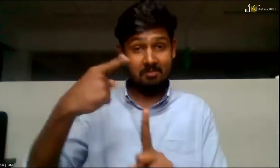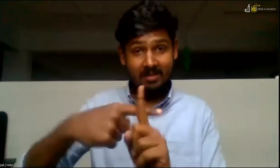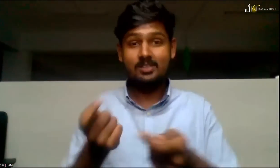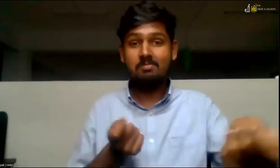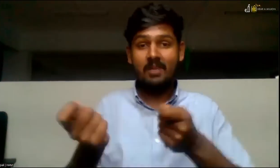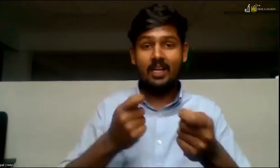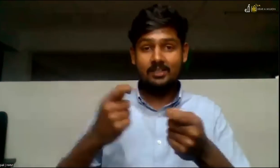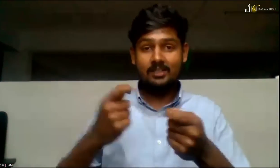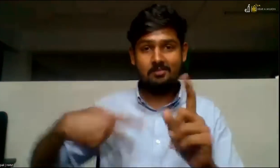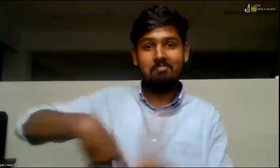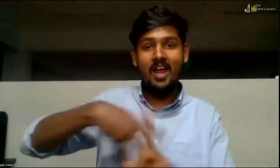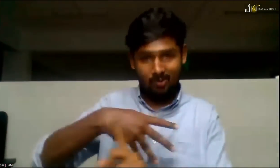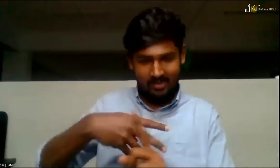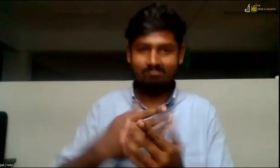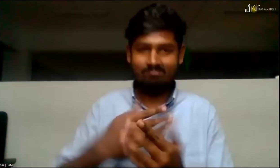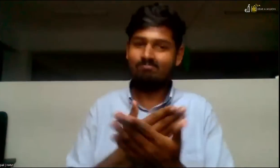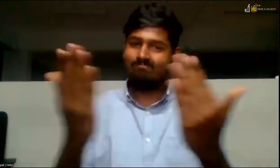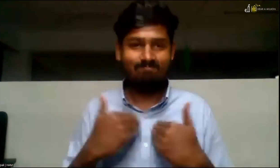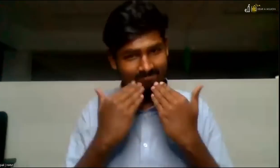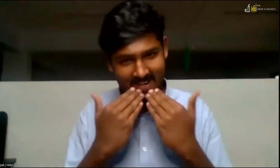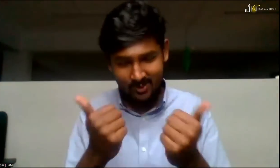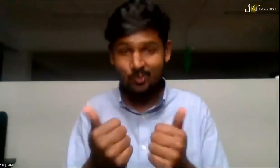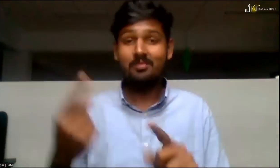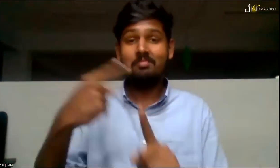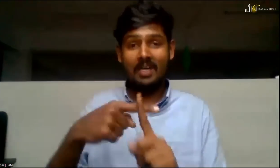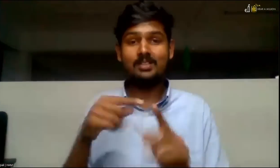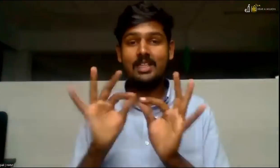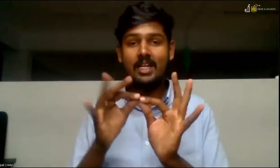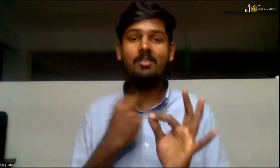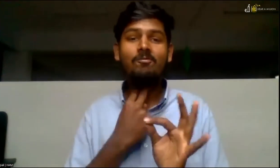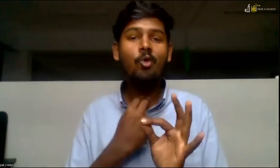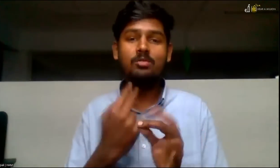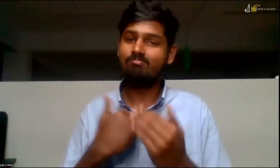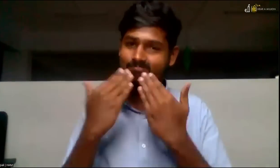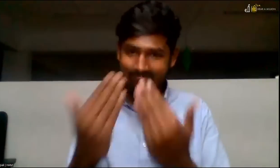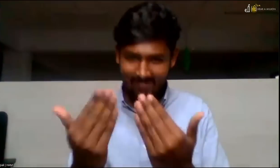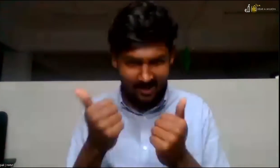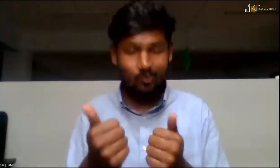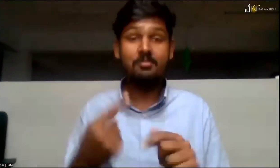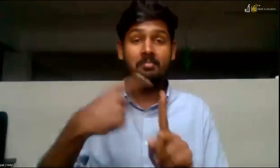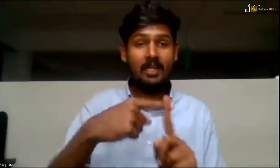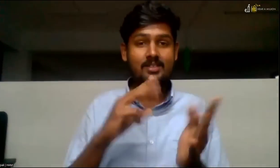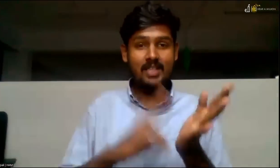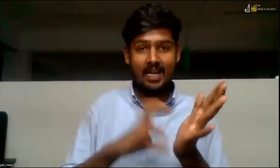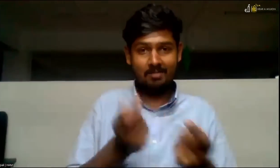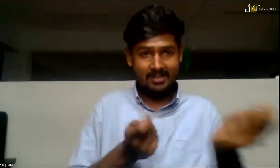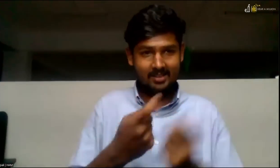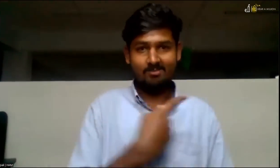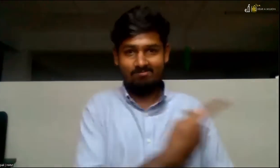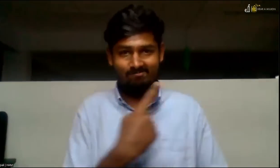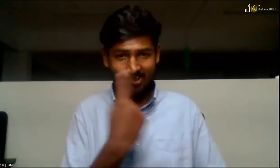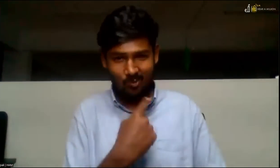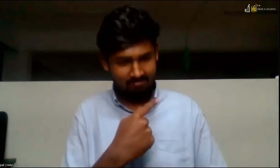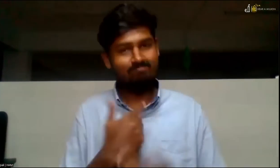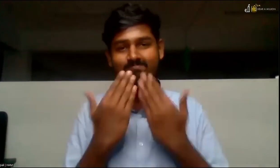them. Thank you so much. And also the management team who is there at the background, thank you.